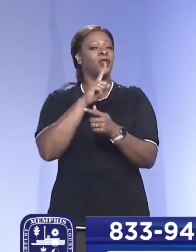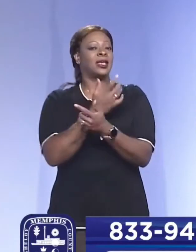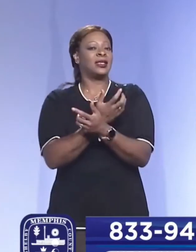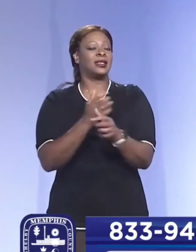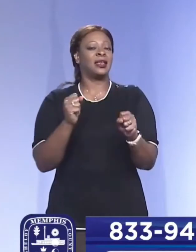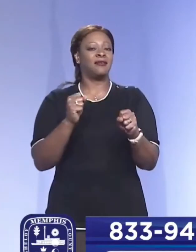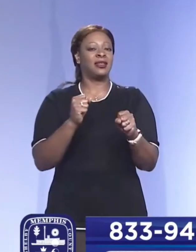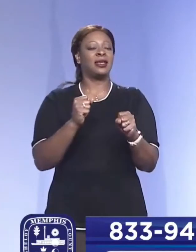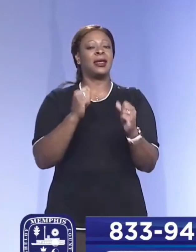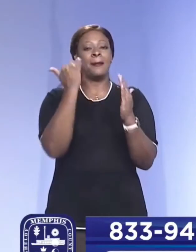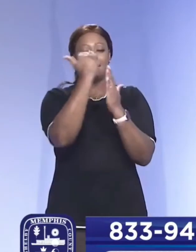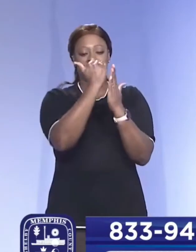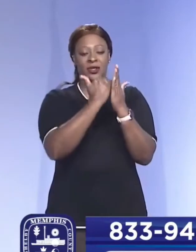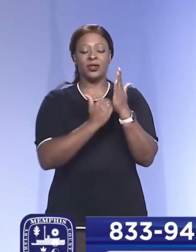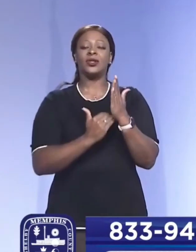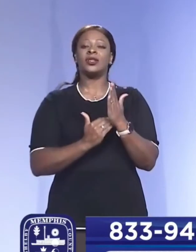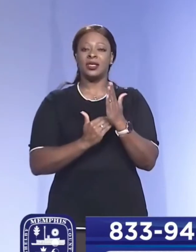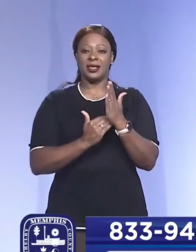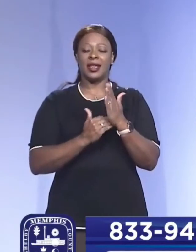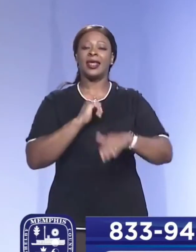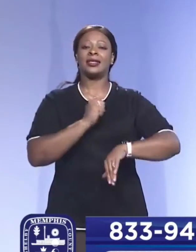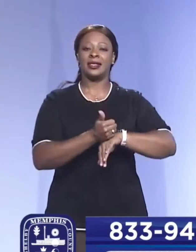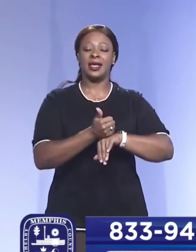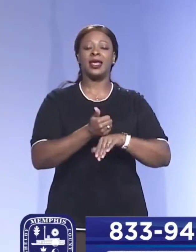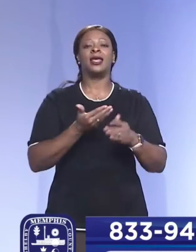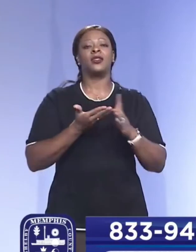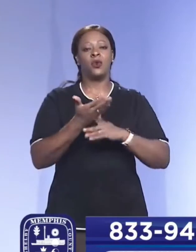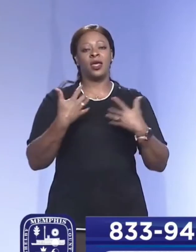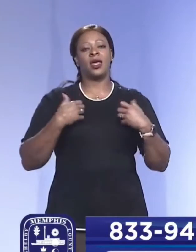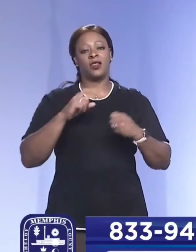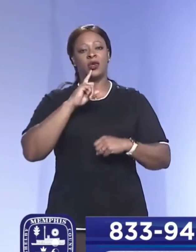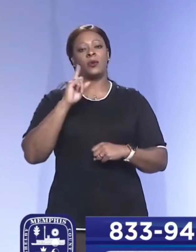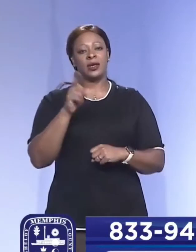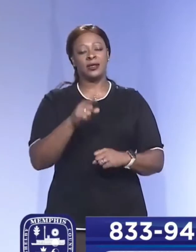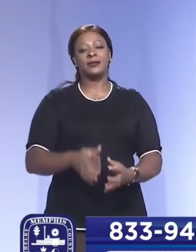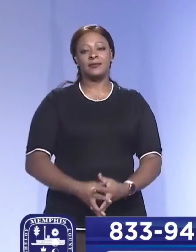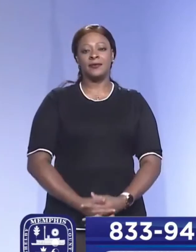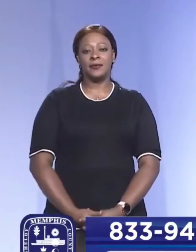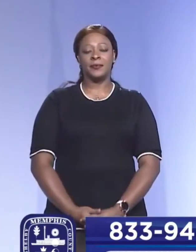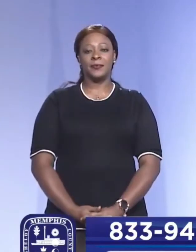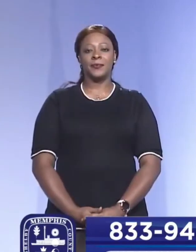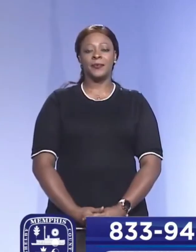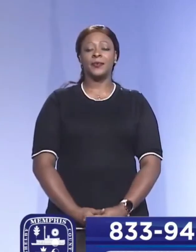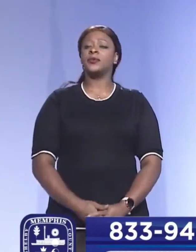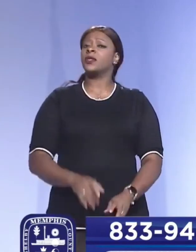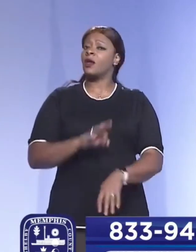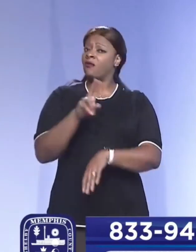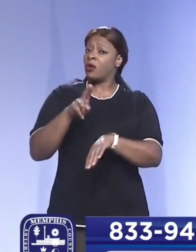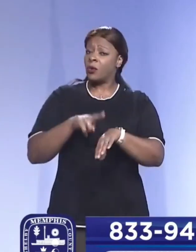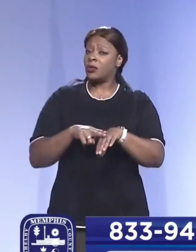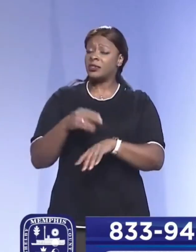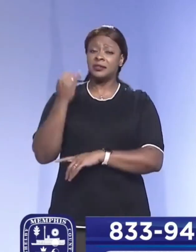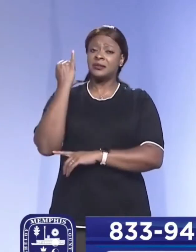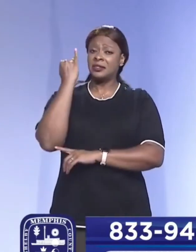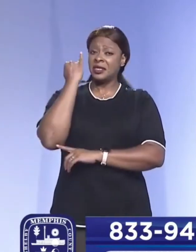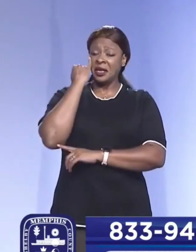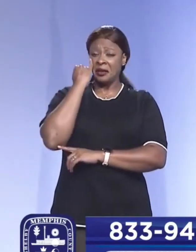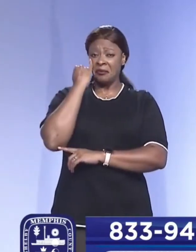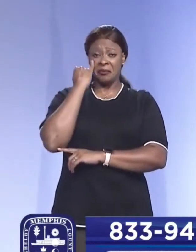measures outlined in the health directives. Of course, now, if there are